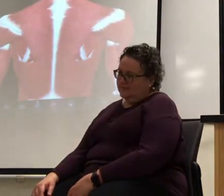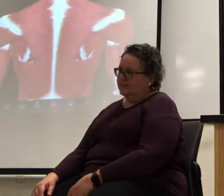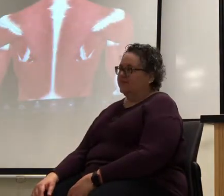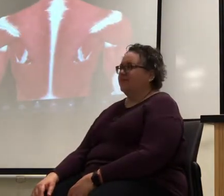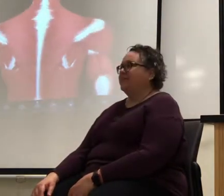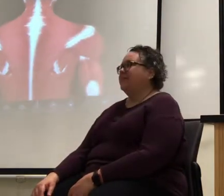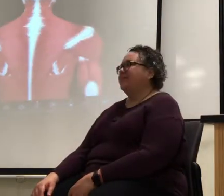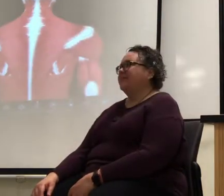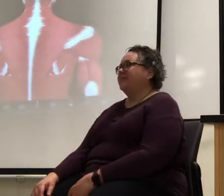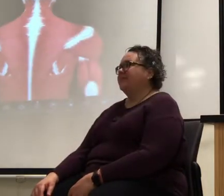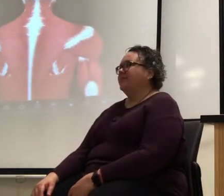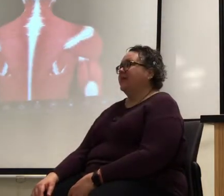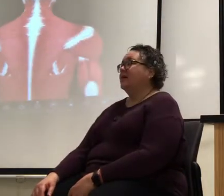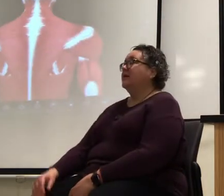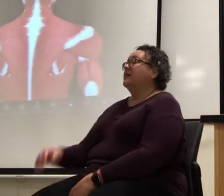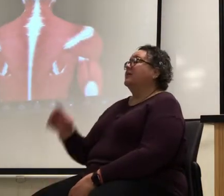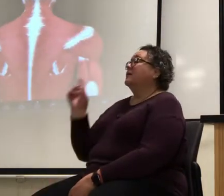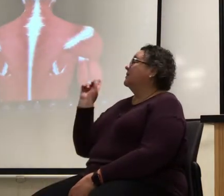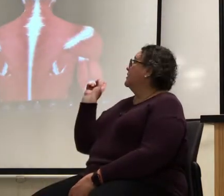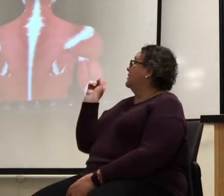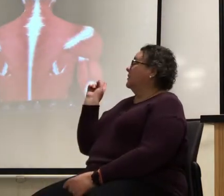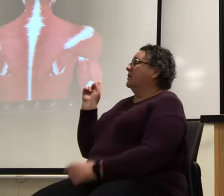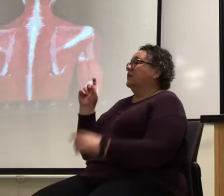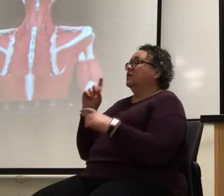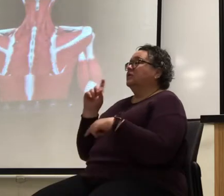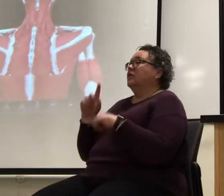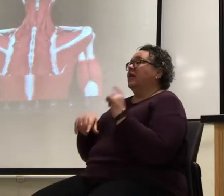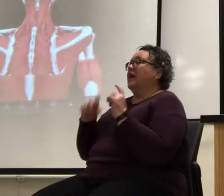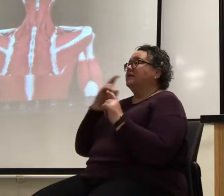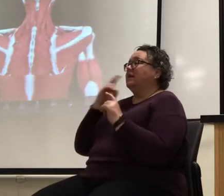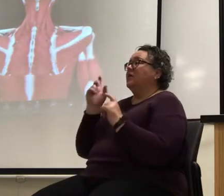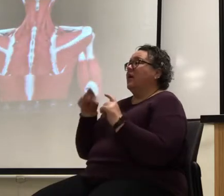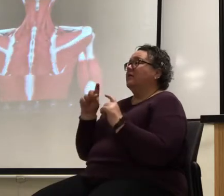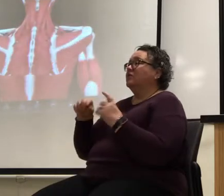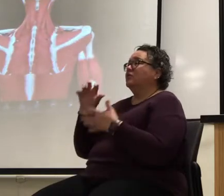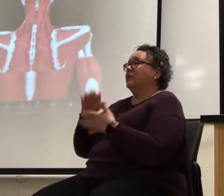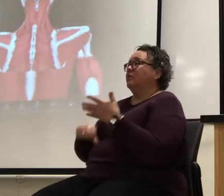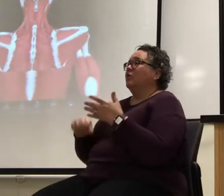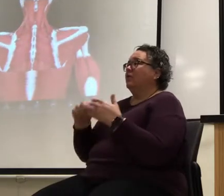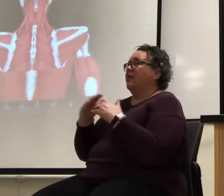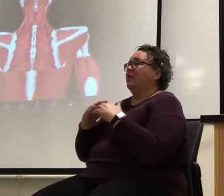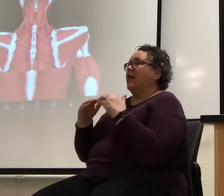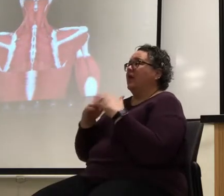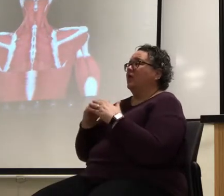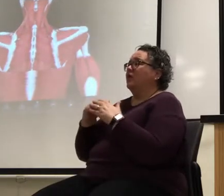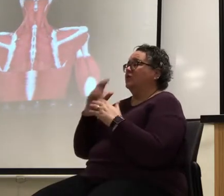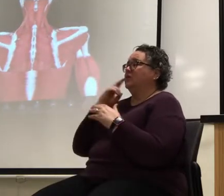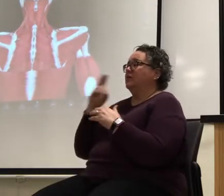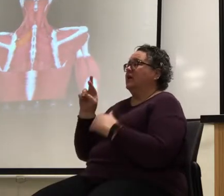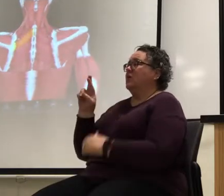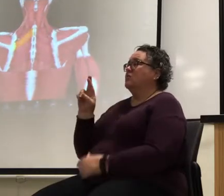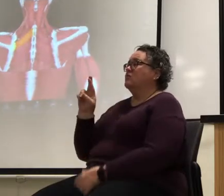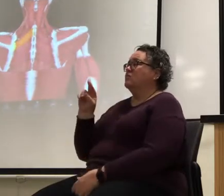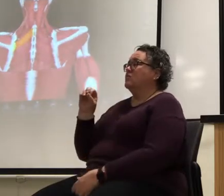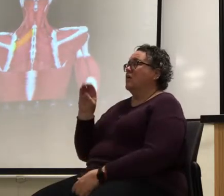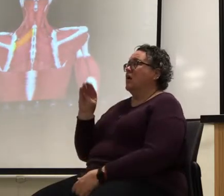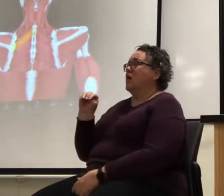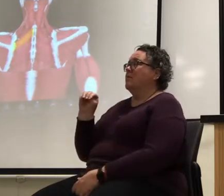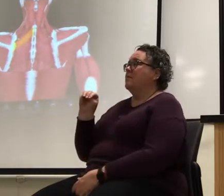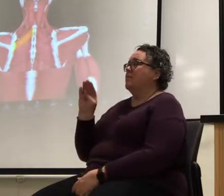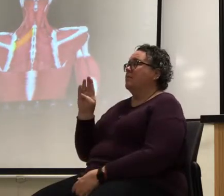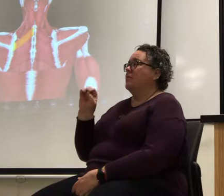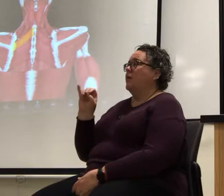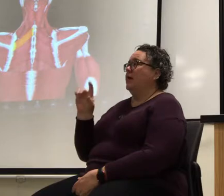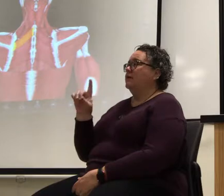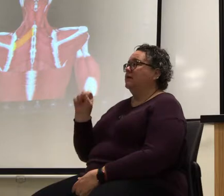And you can't see them. You have to remove a layer to see the rhomboids. And so those rhomboids, major and minor, they're on both